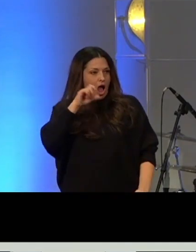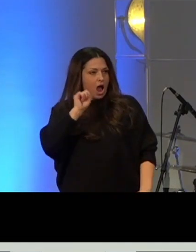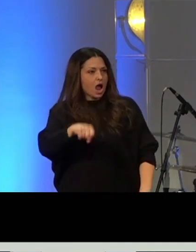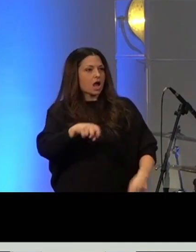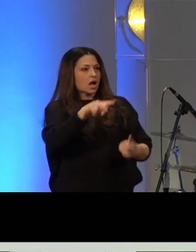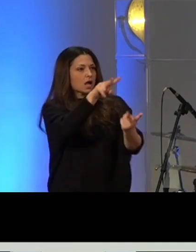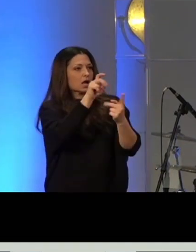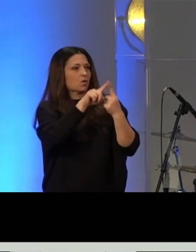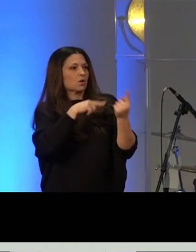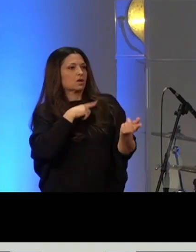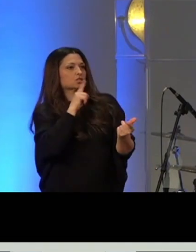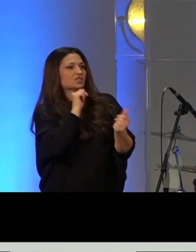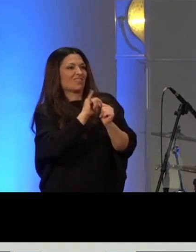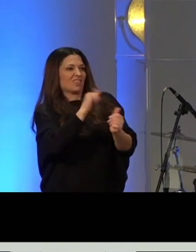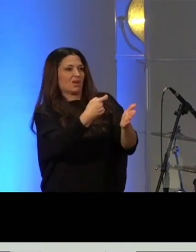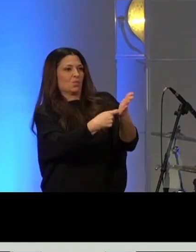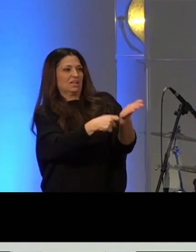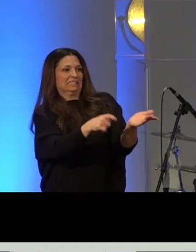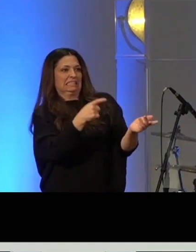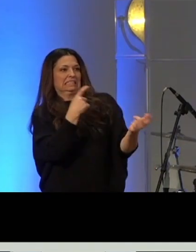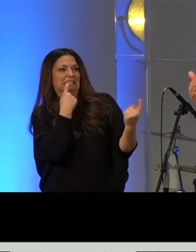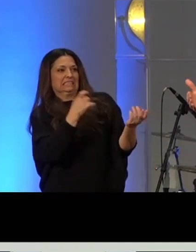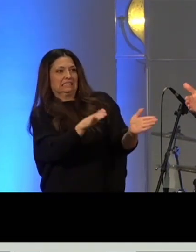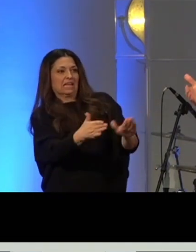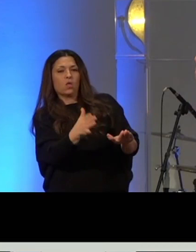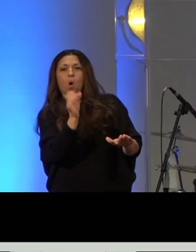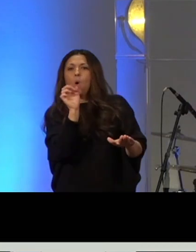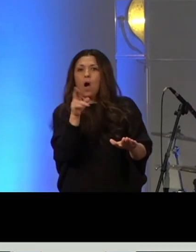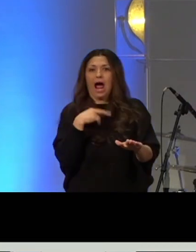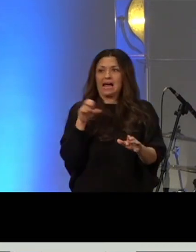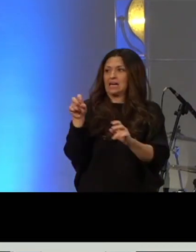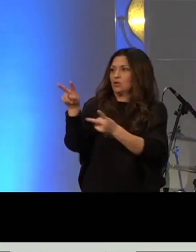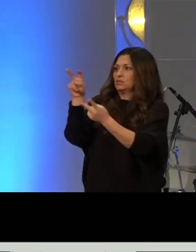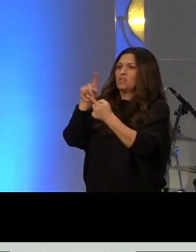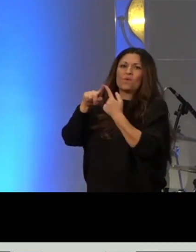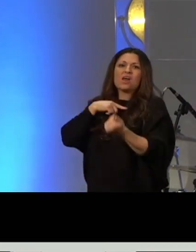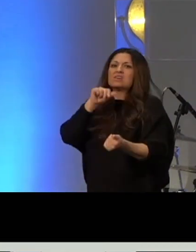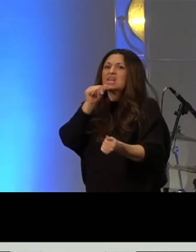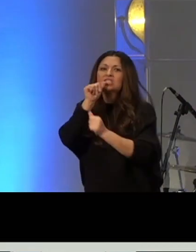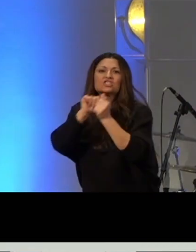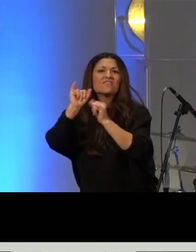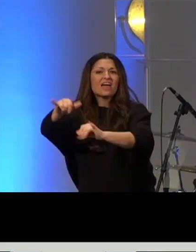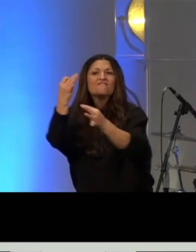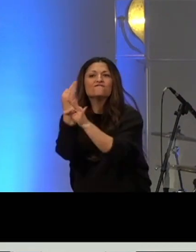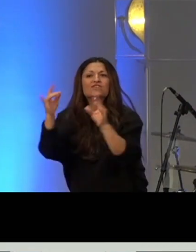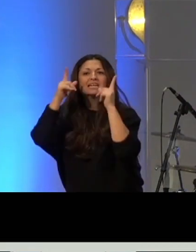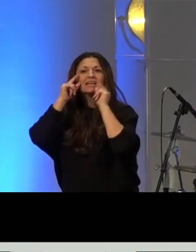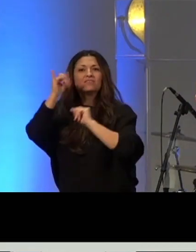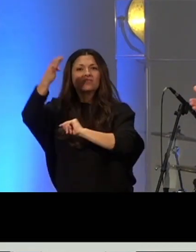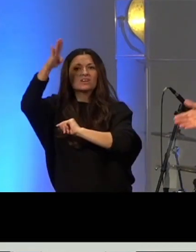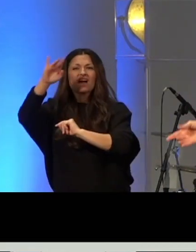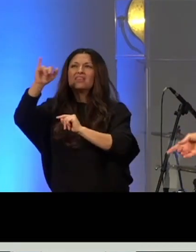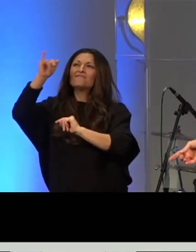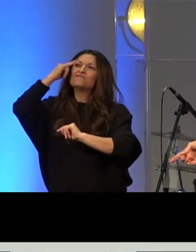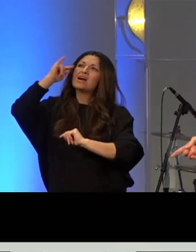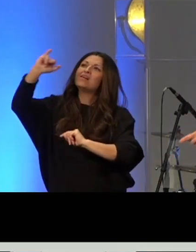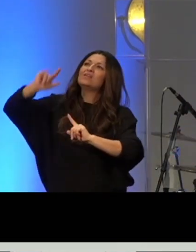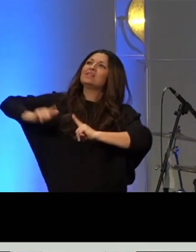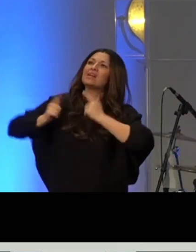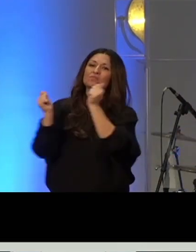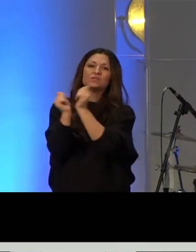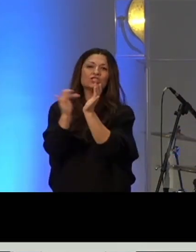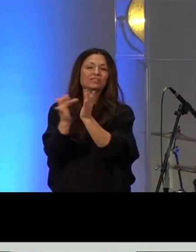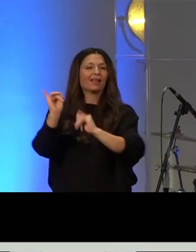deserve, which was the wages of sin is death, or I could get what I didn't deserve, the free gift of God, which is eternal life in Jesus. Listen, that's the